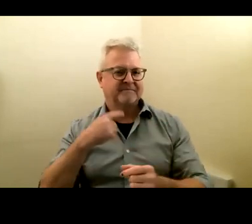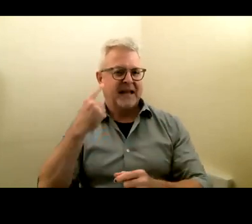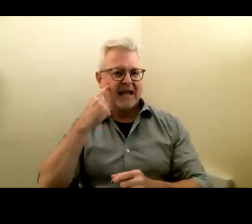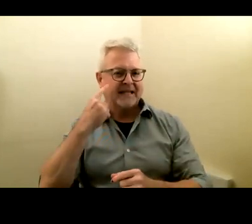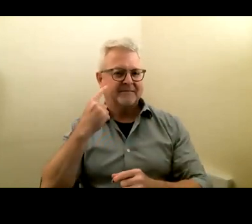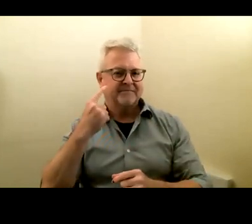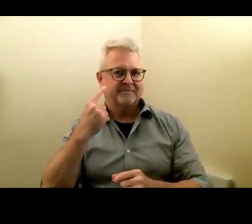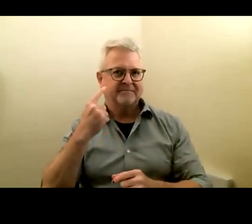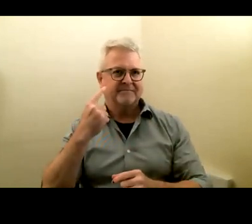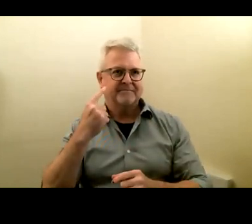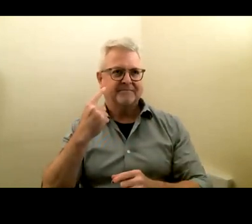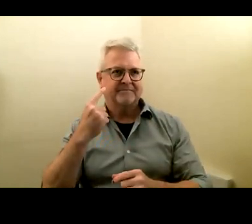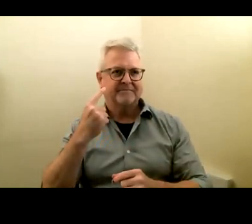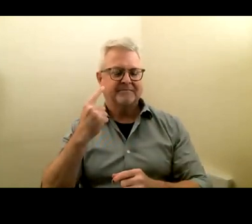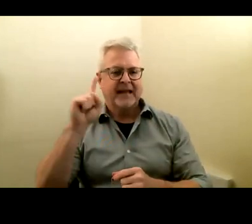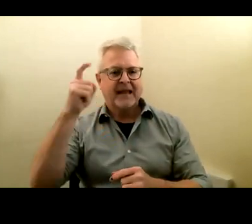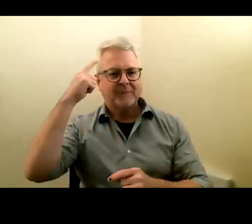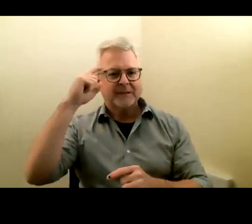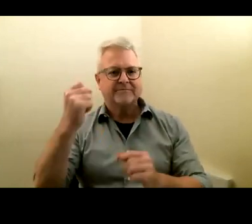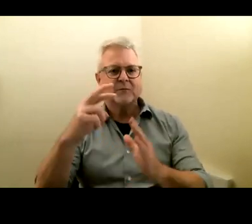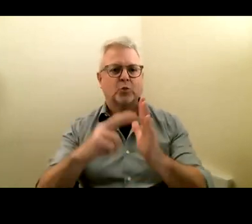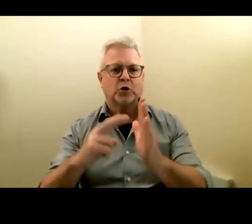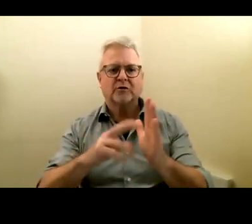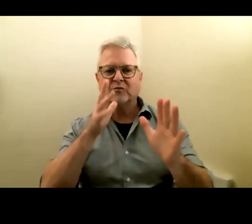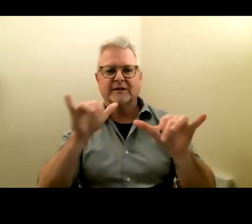So with the COVID numbers,